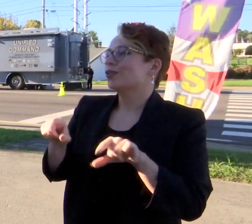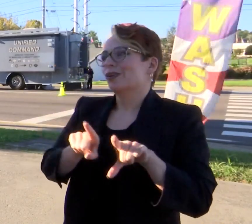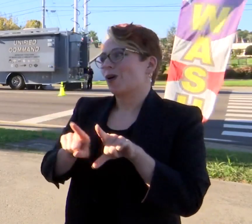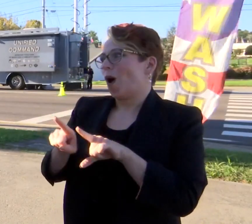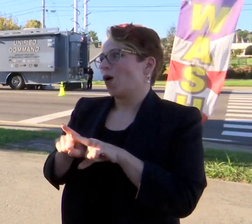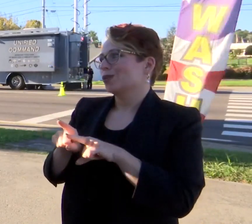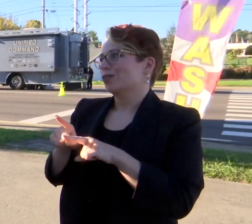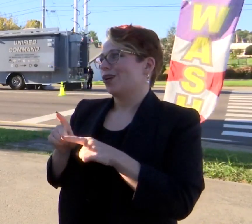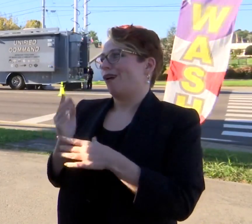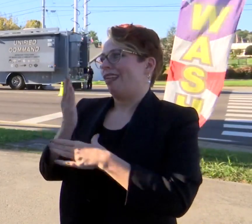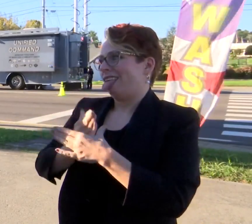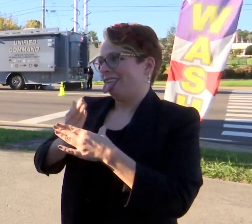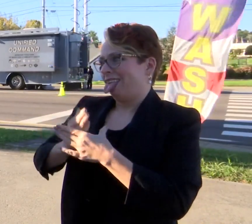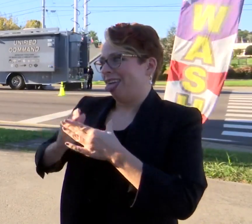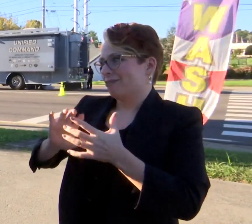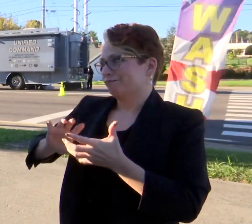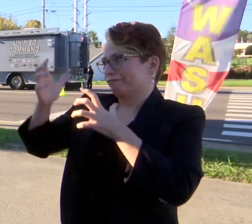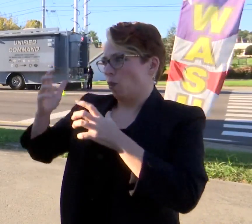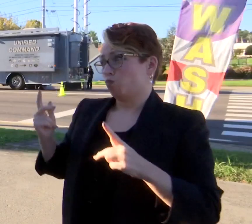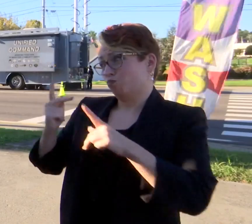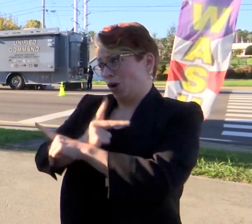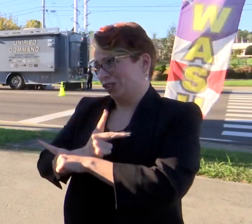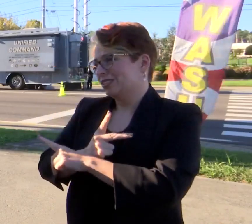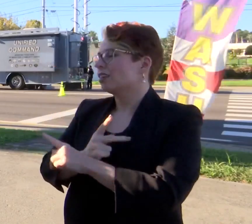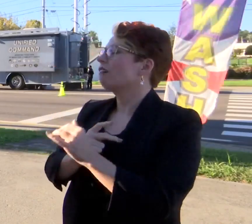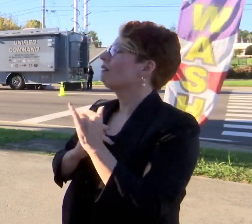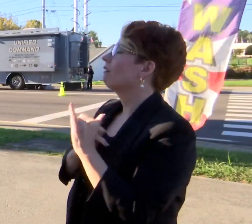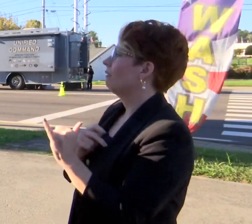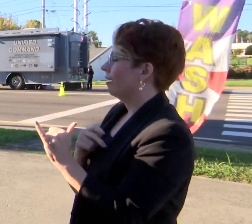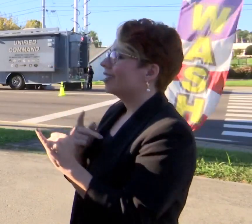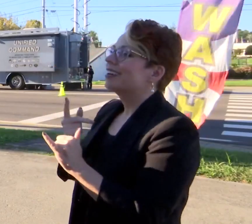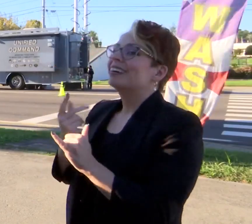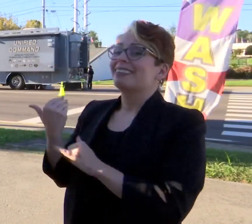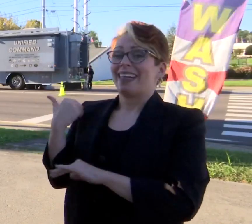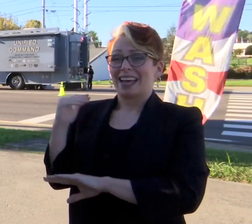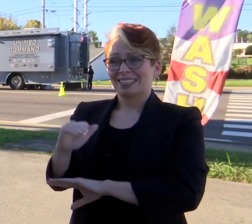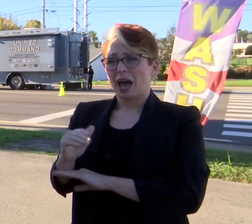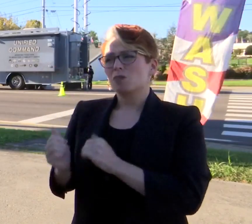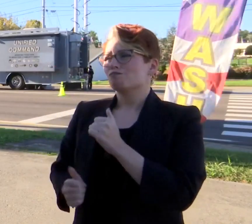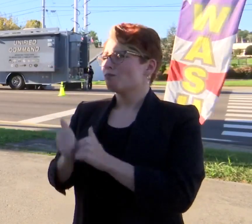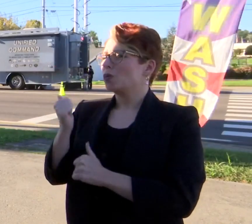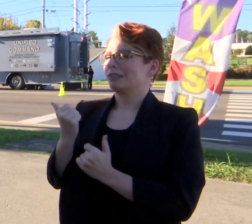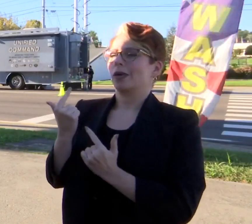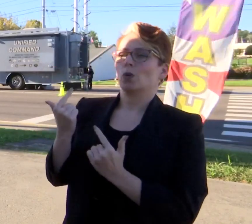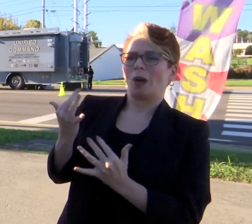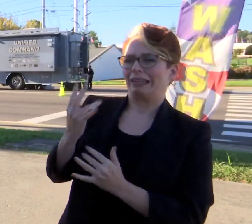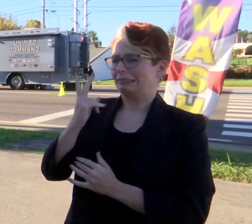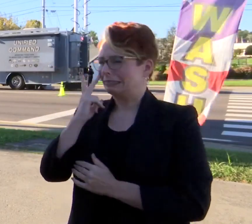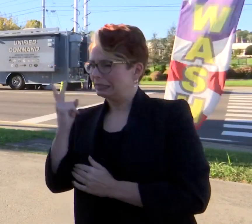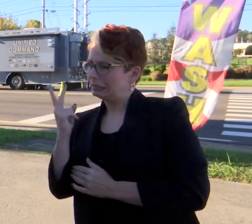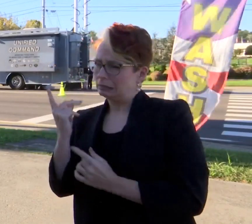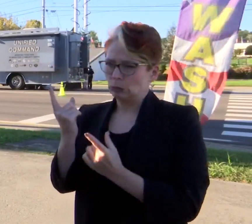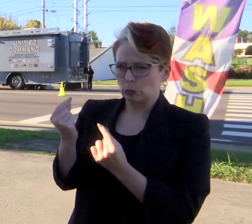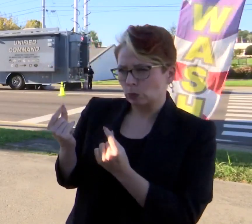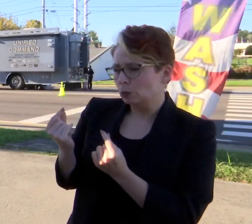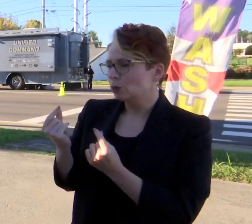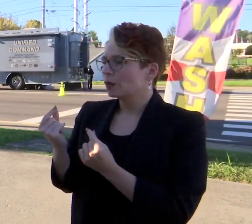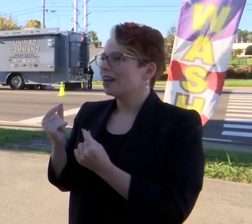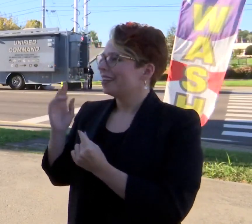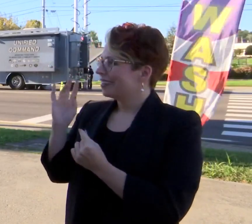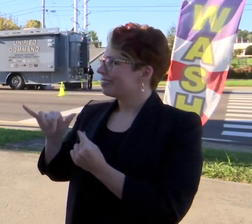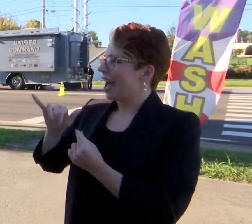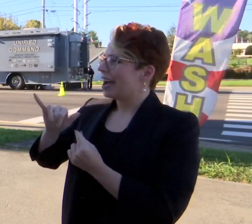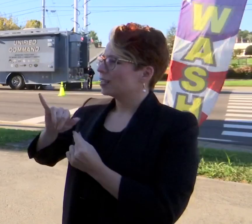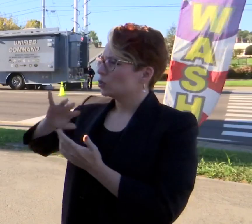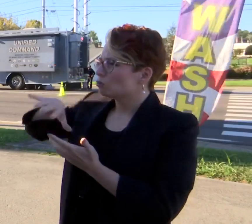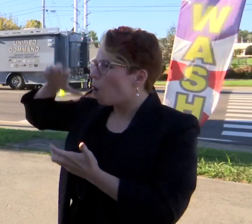it or anything like that. No, we were really in a wait and see approach most of the night last night because of where you were dealing with the smoldering and at